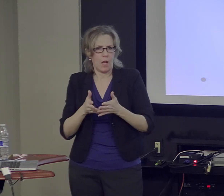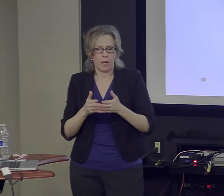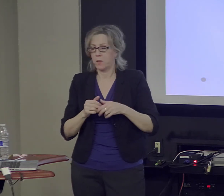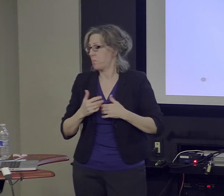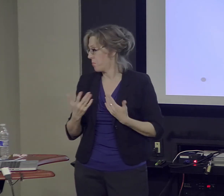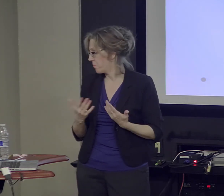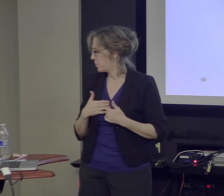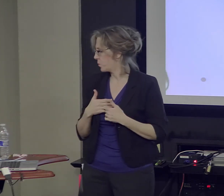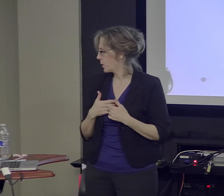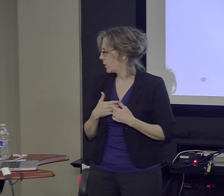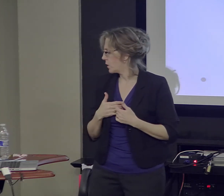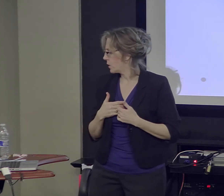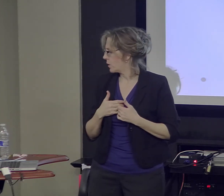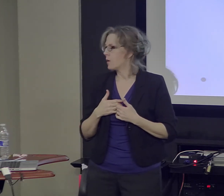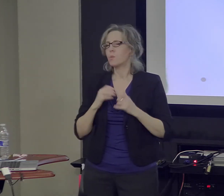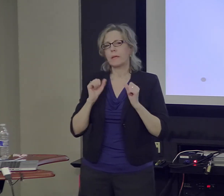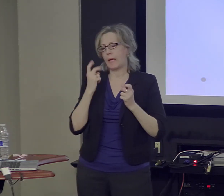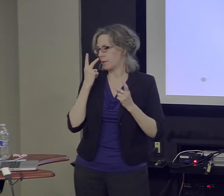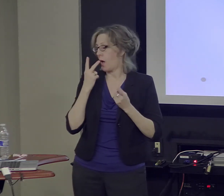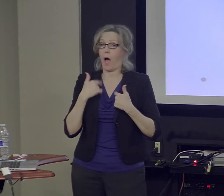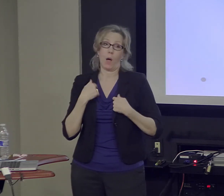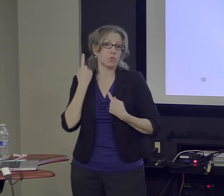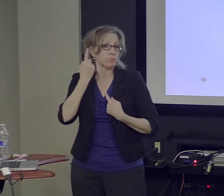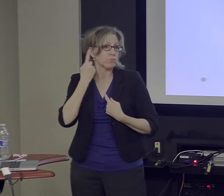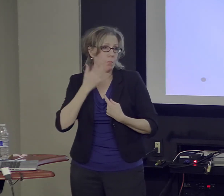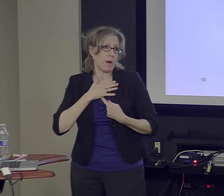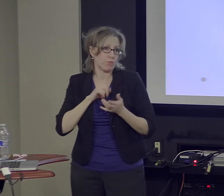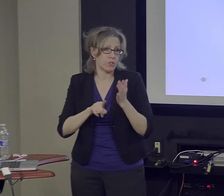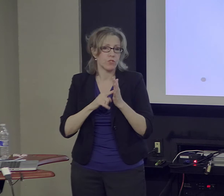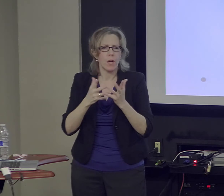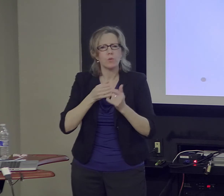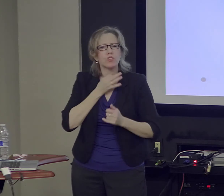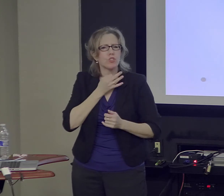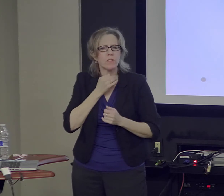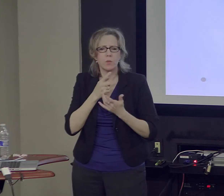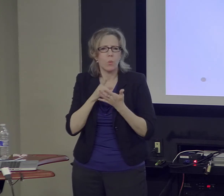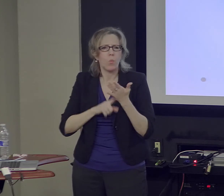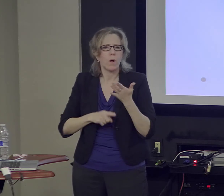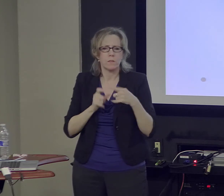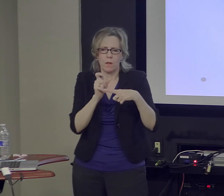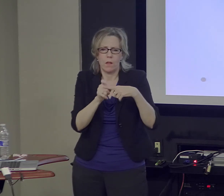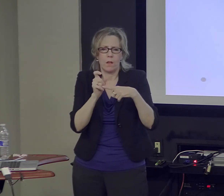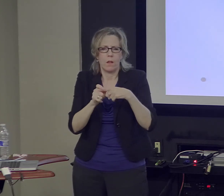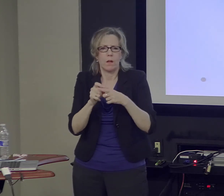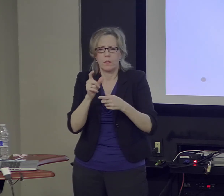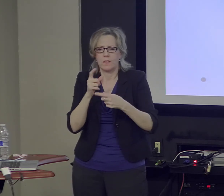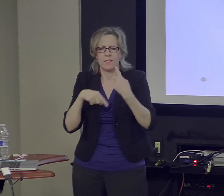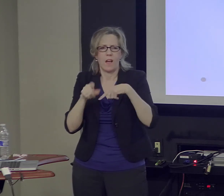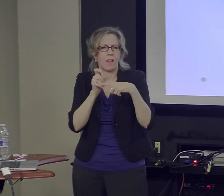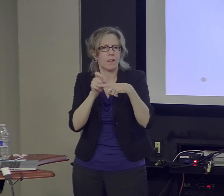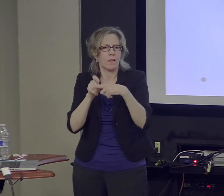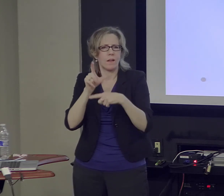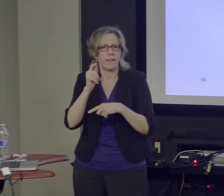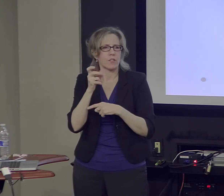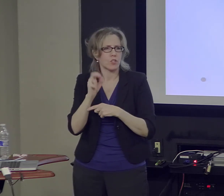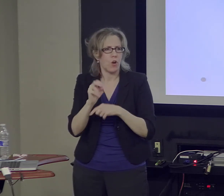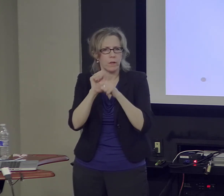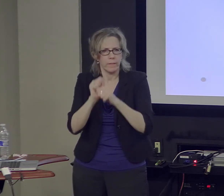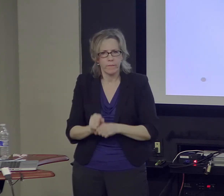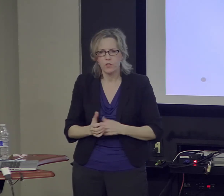Conventions of what? So what are the conventions of international sign? And through my research, I became very curious